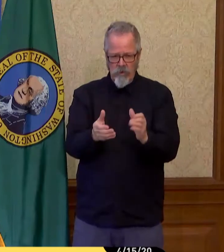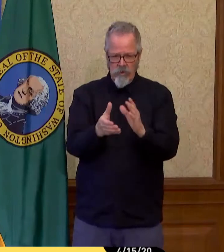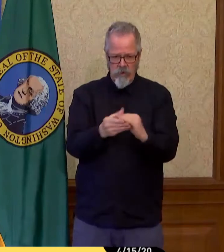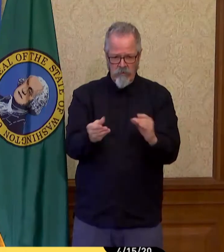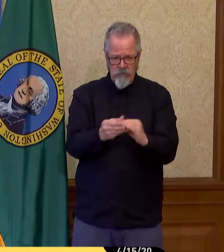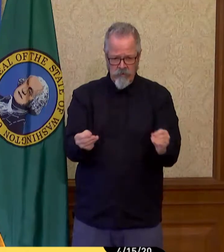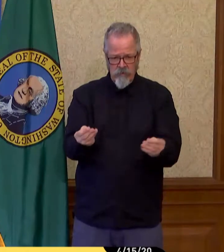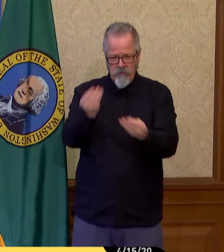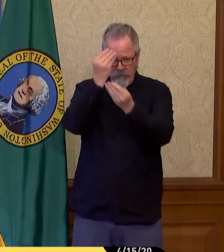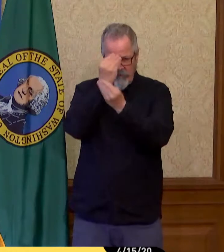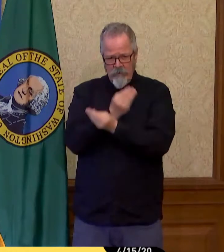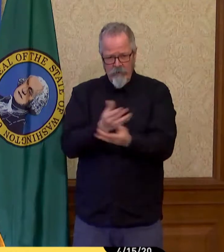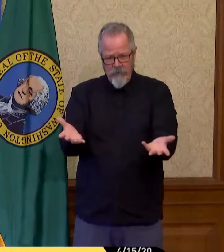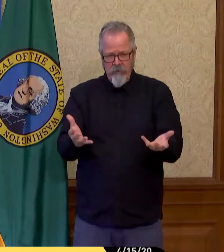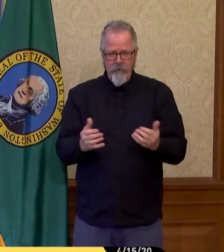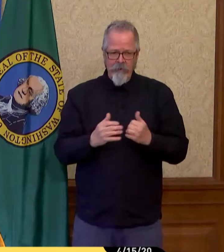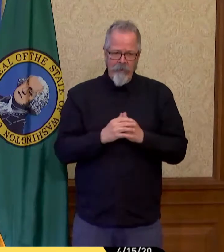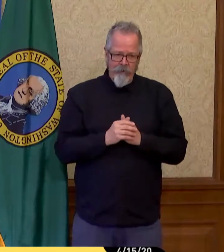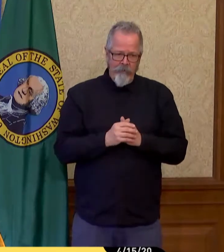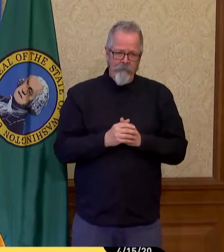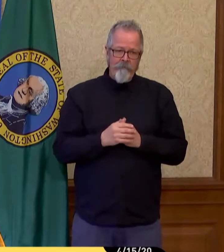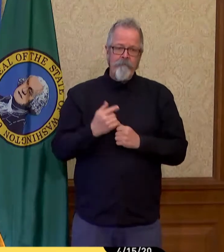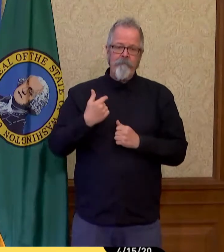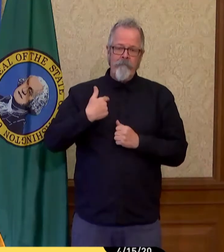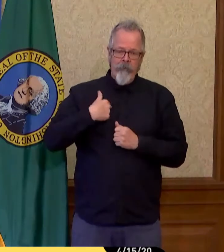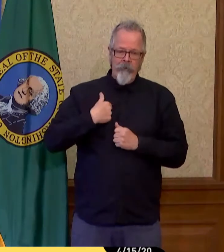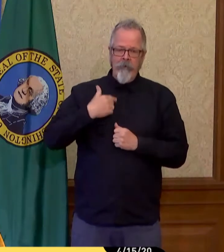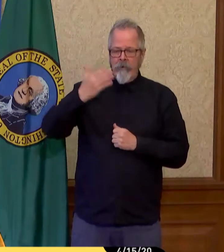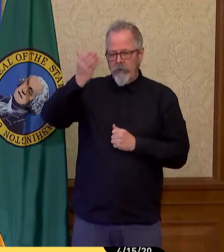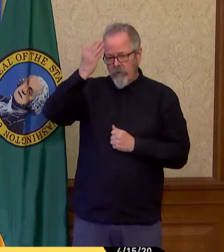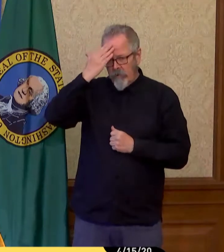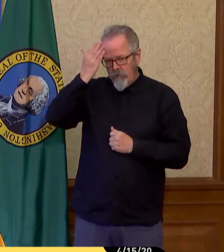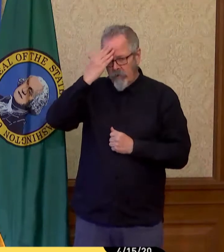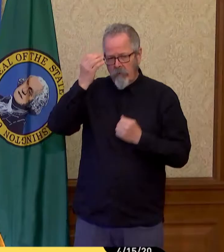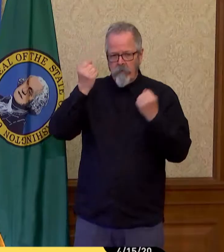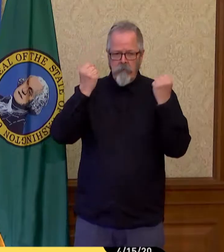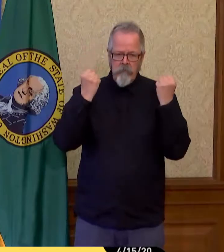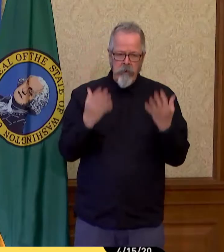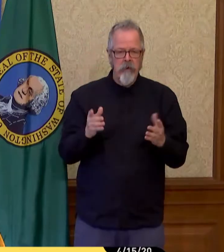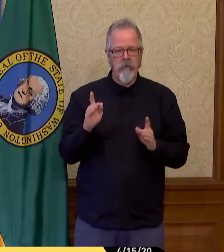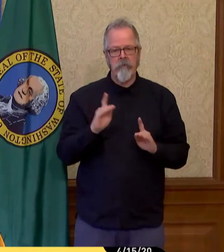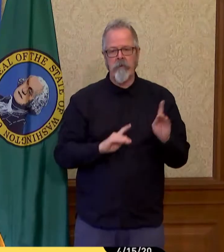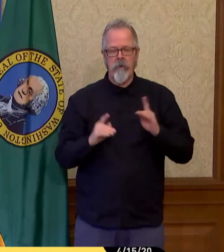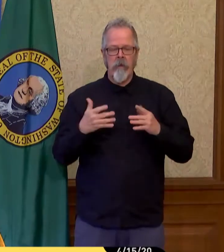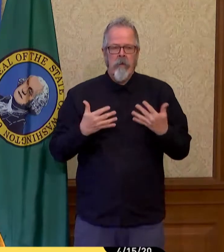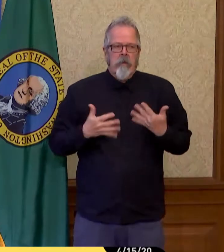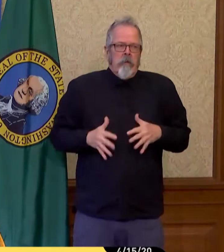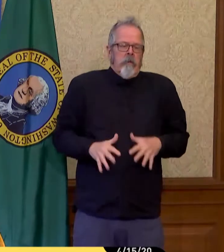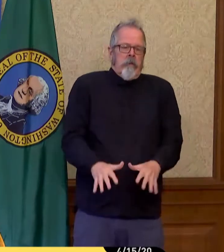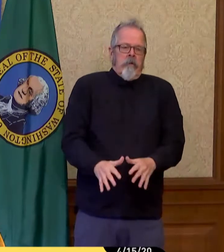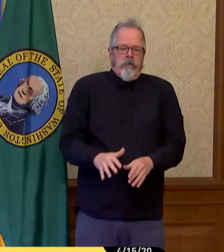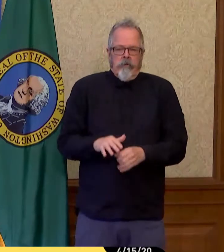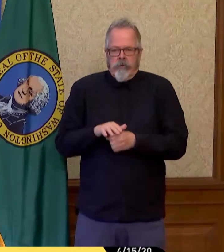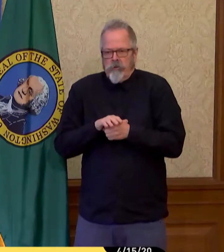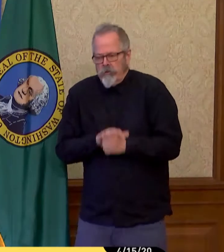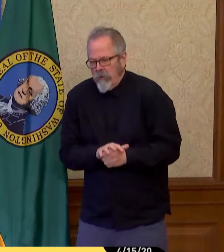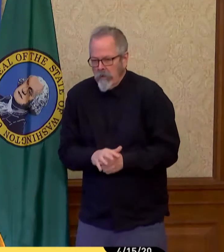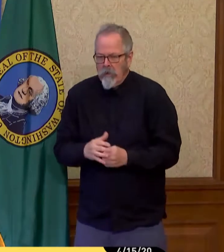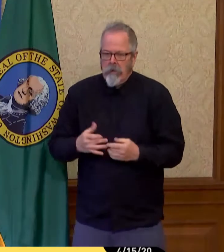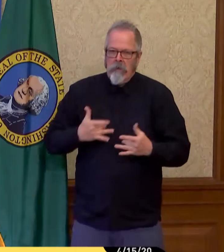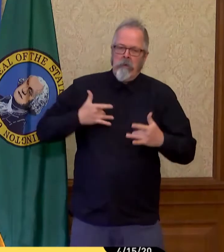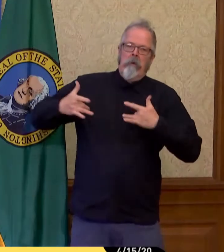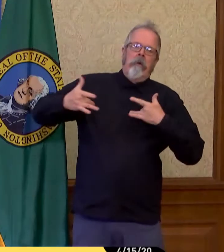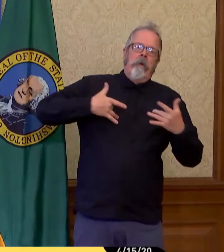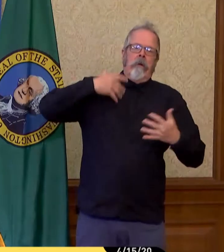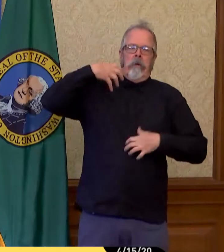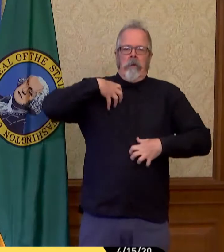degree, and I know we've all been inspired by acts of kindness and compassion and empathy when neighbors help neighbors